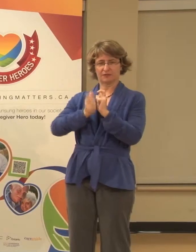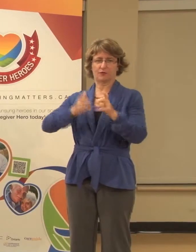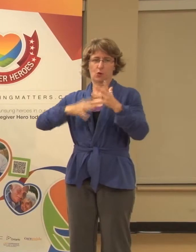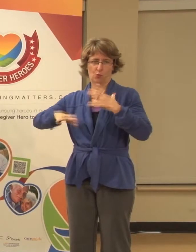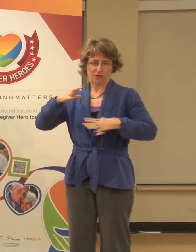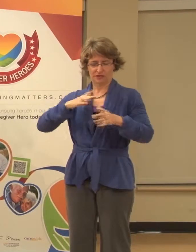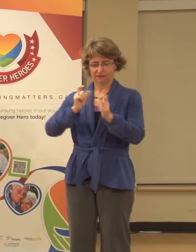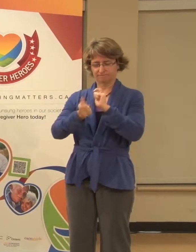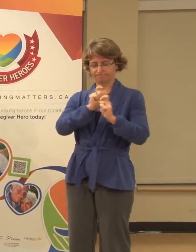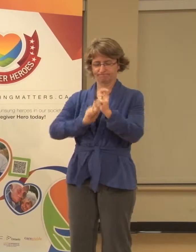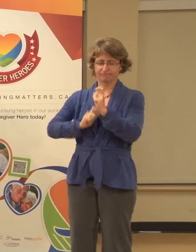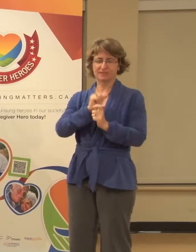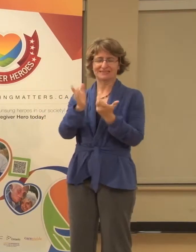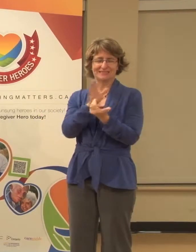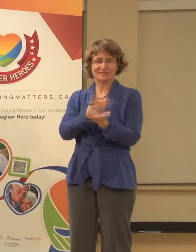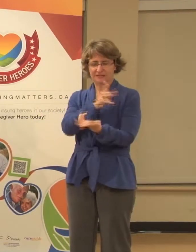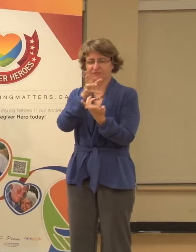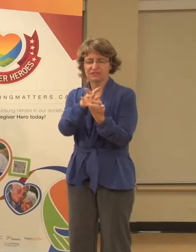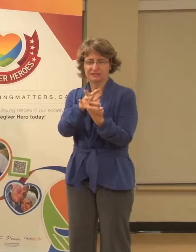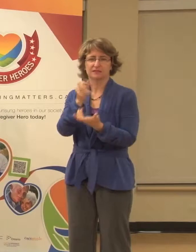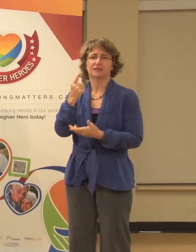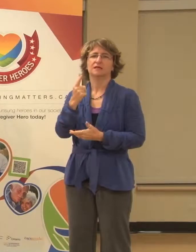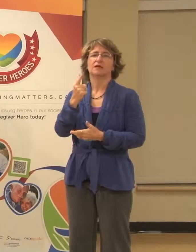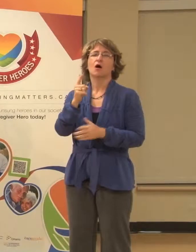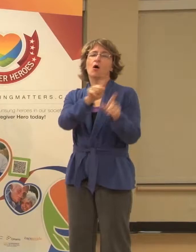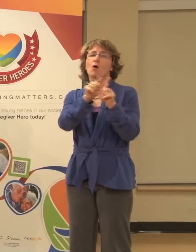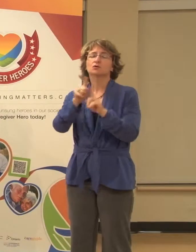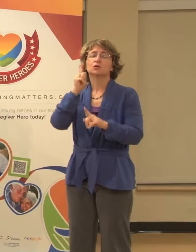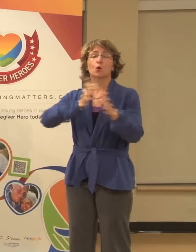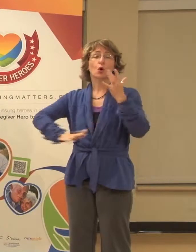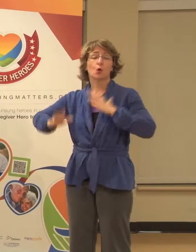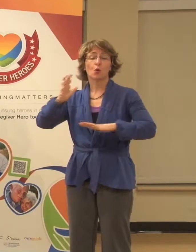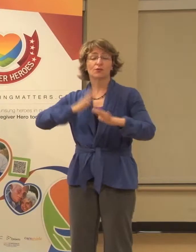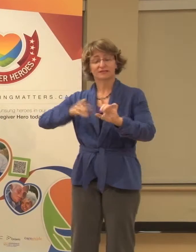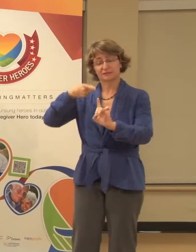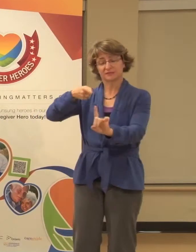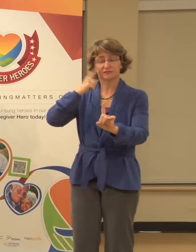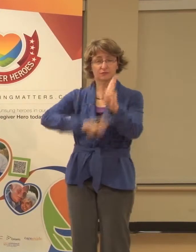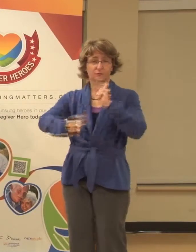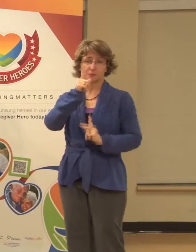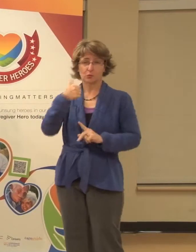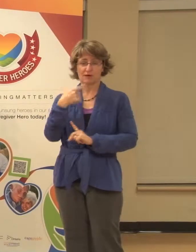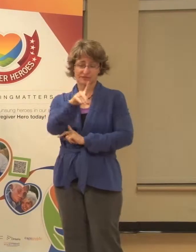well as clothing for adults with disability.